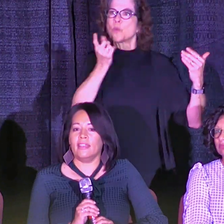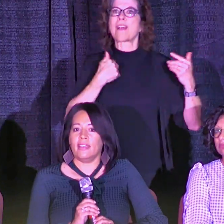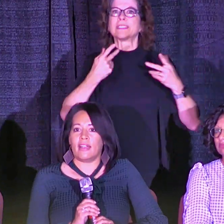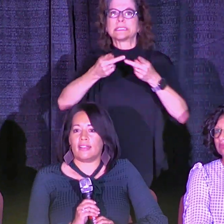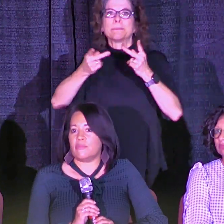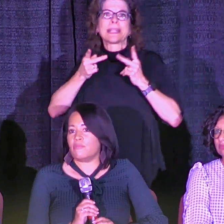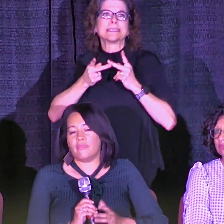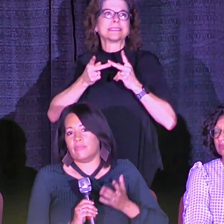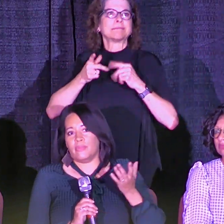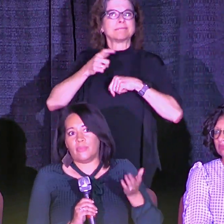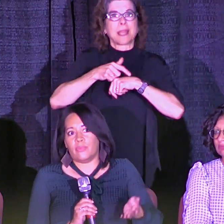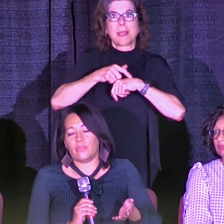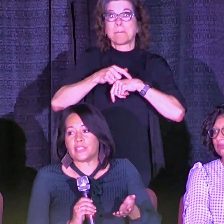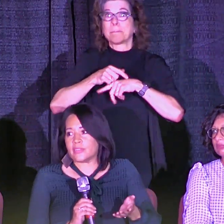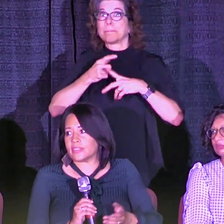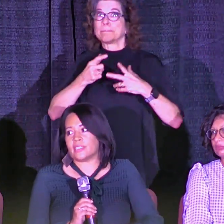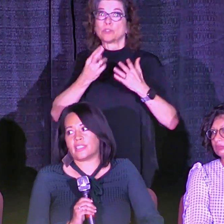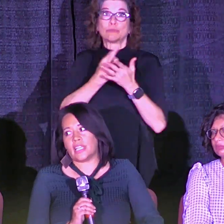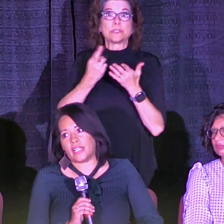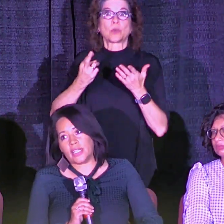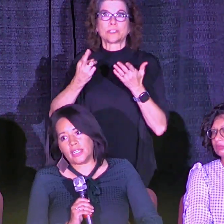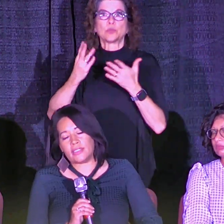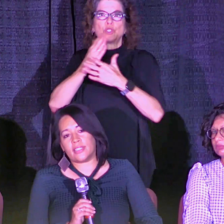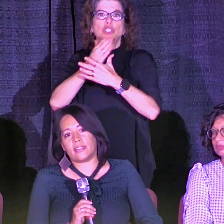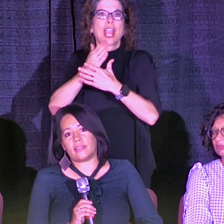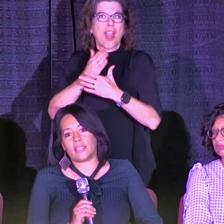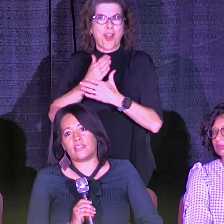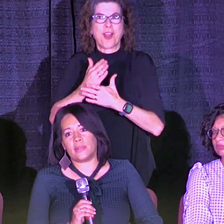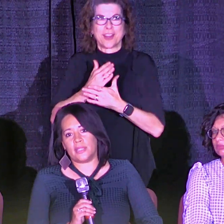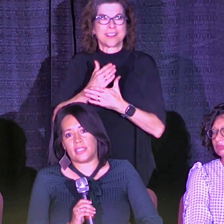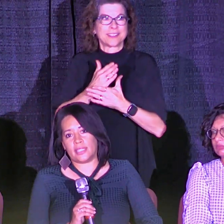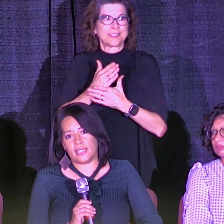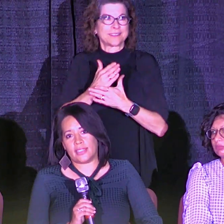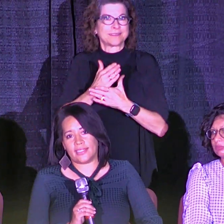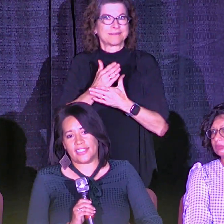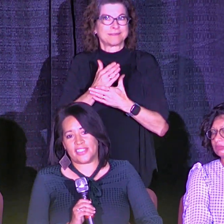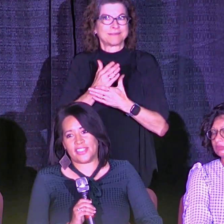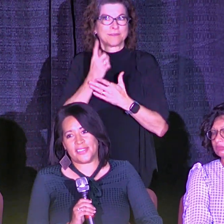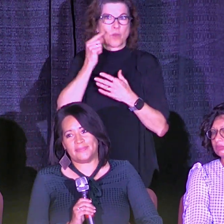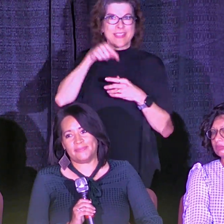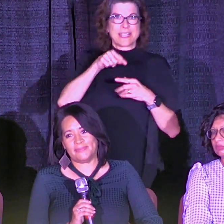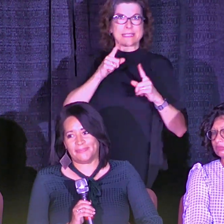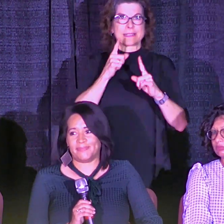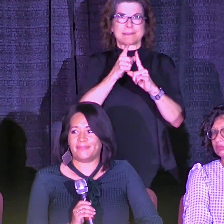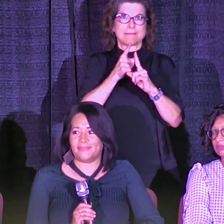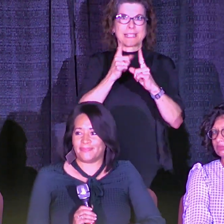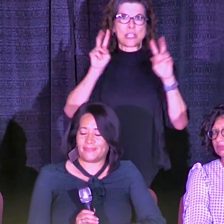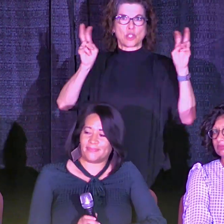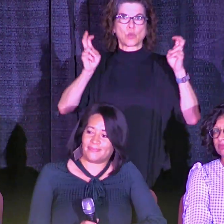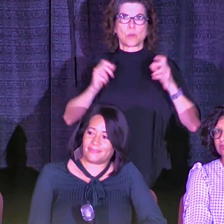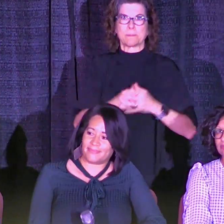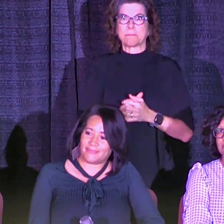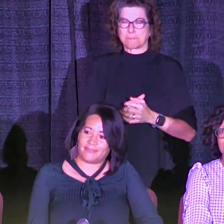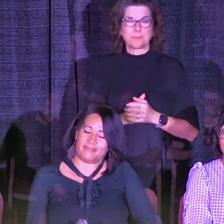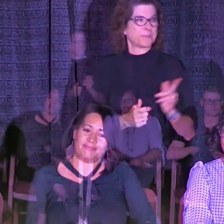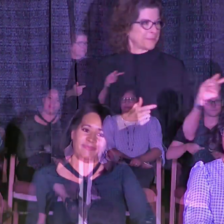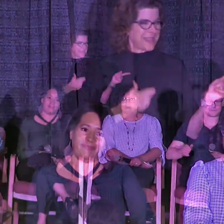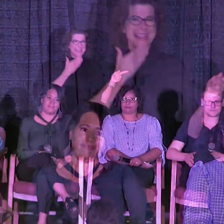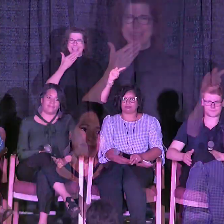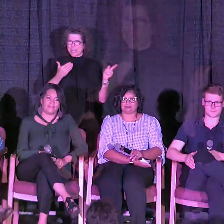and a resource to share to contribute to this issue? Thank